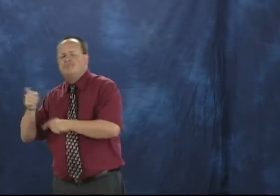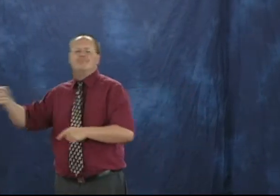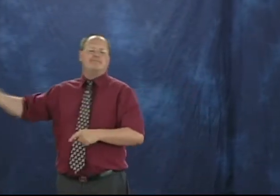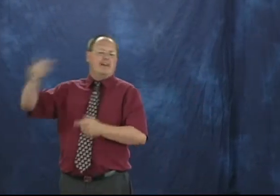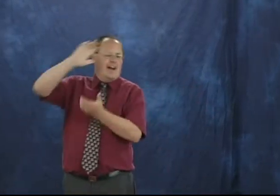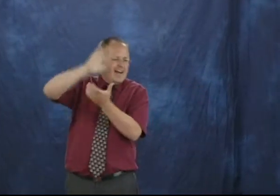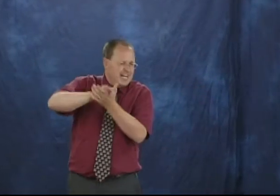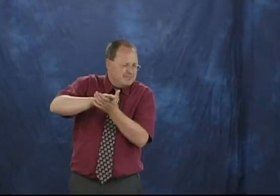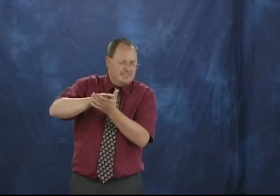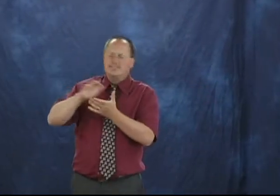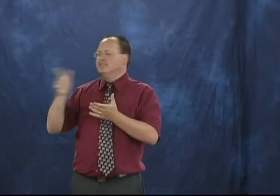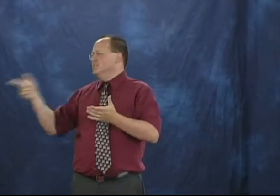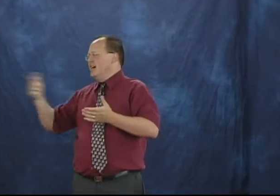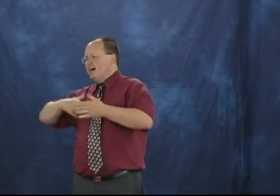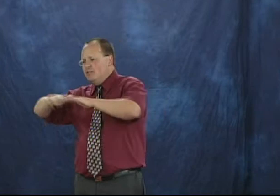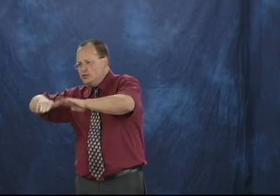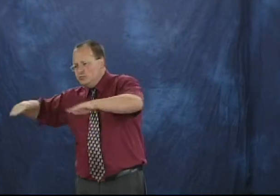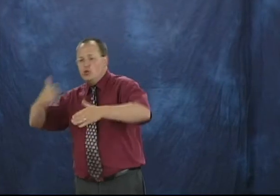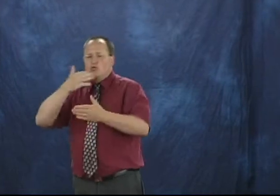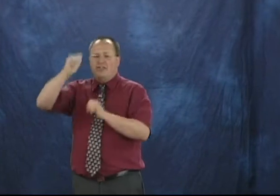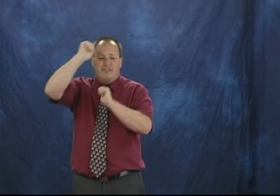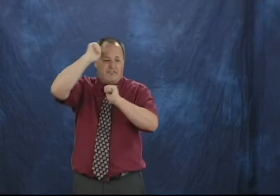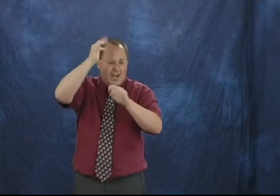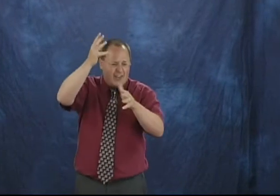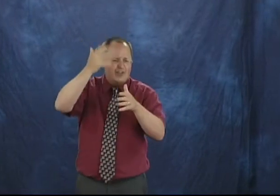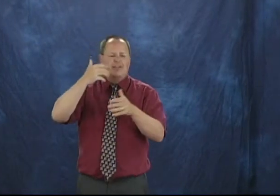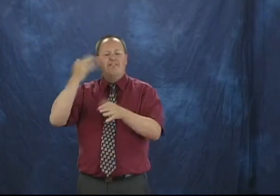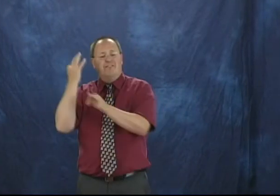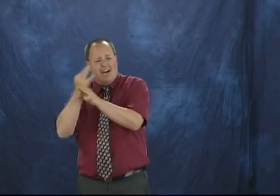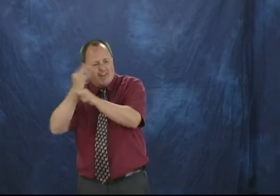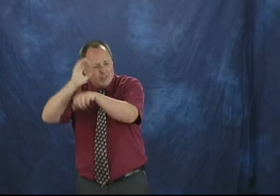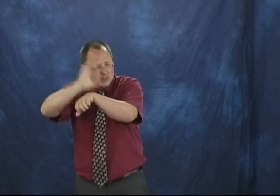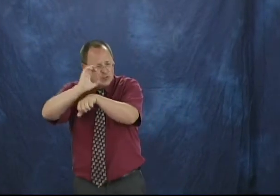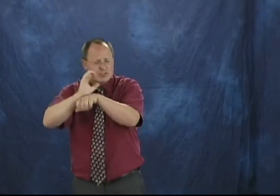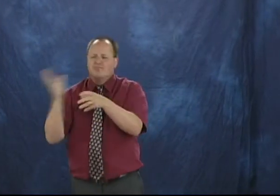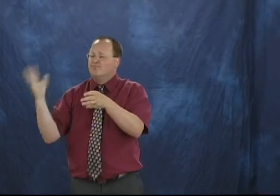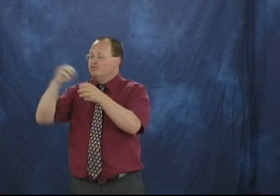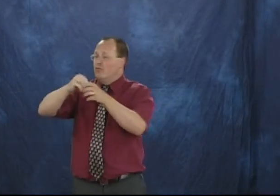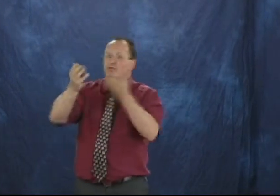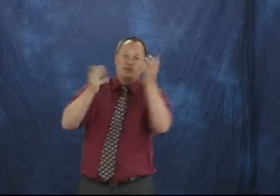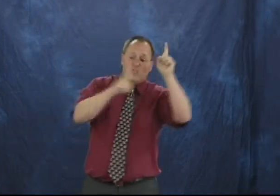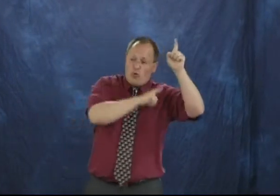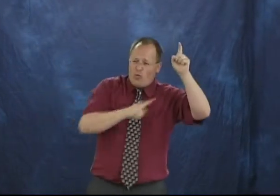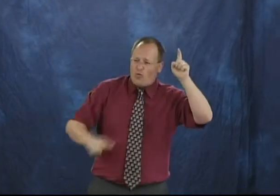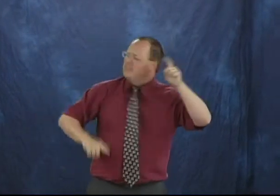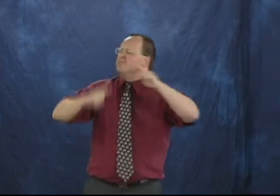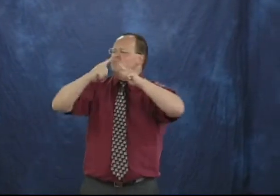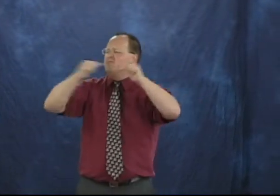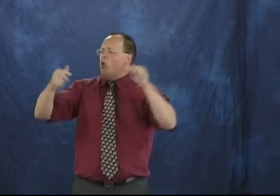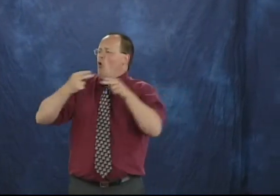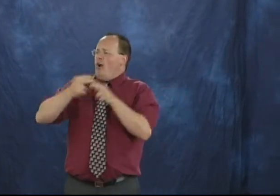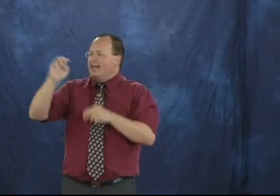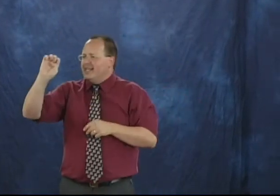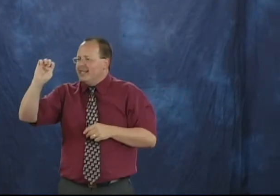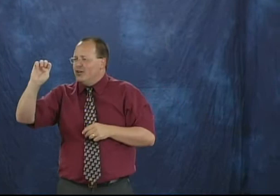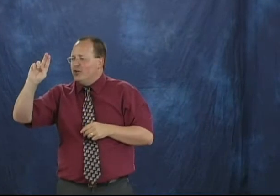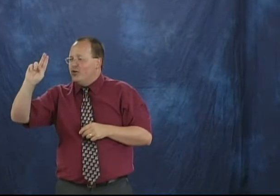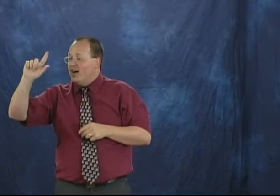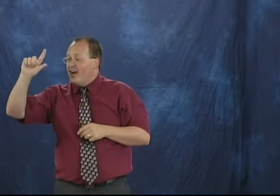And our word for eulogy comes from this Greek term. And a eulogy is a message that is delivered at a